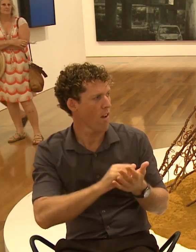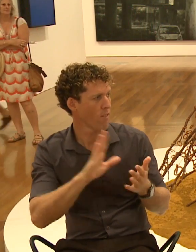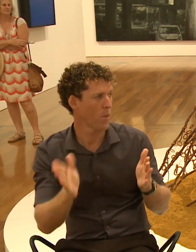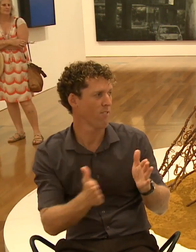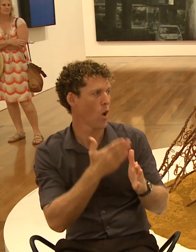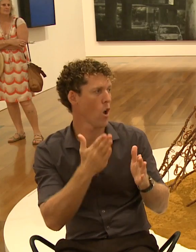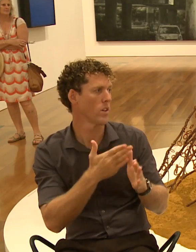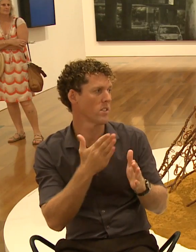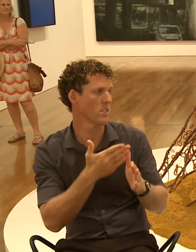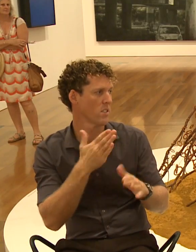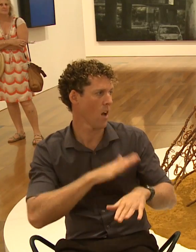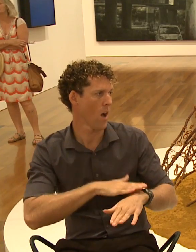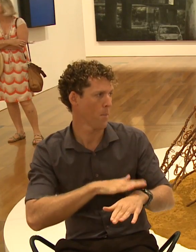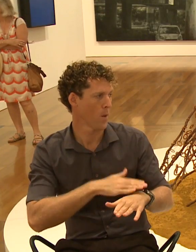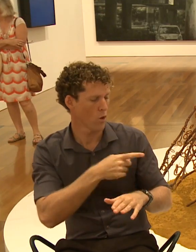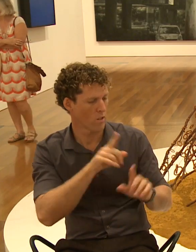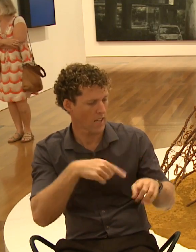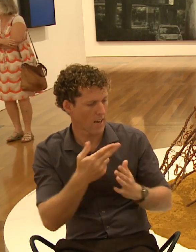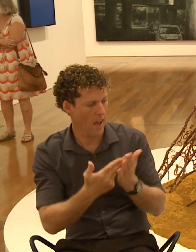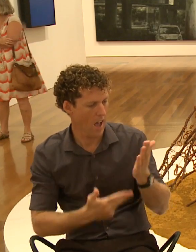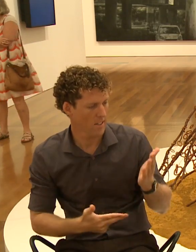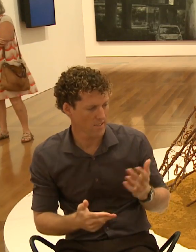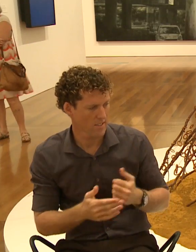piece? Yeah. There have been